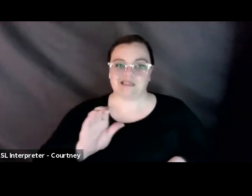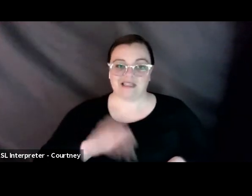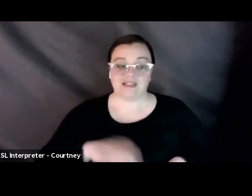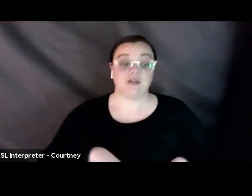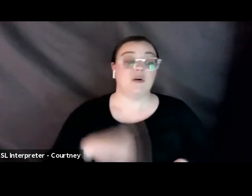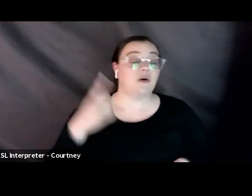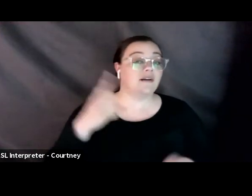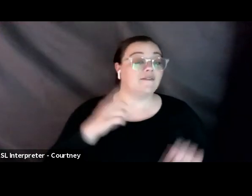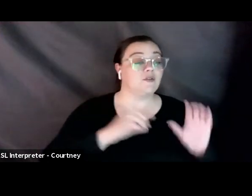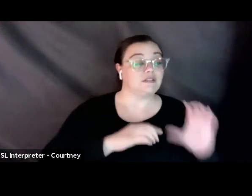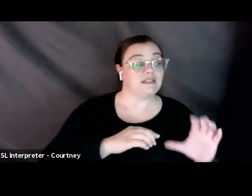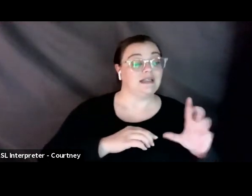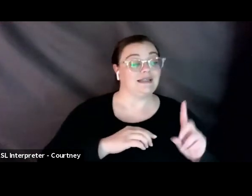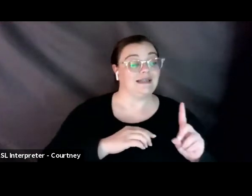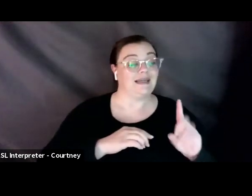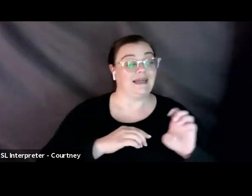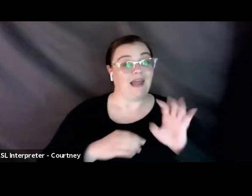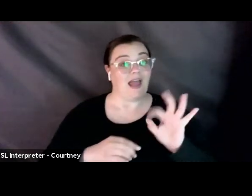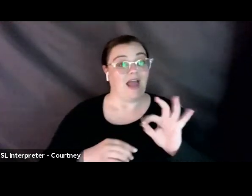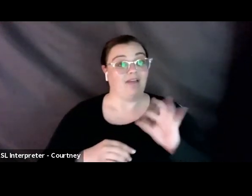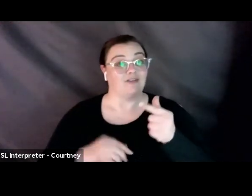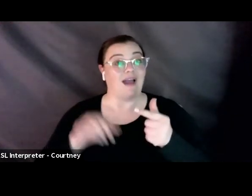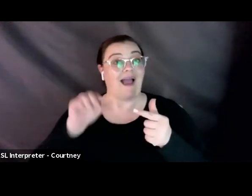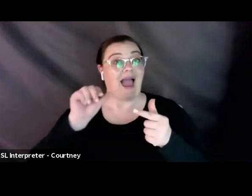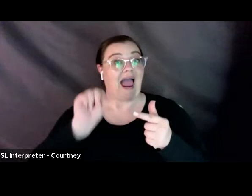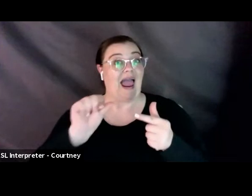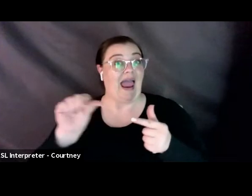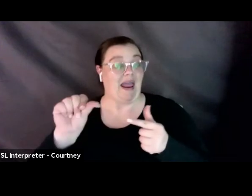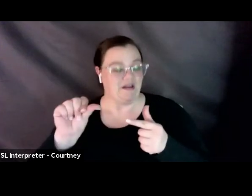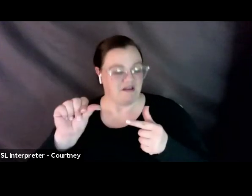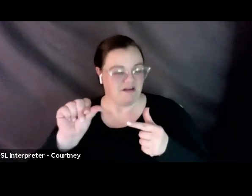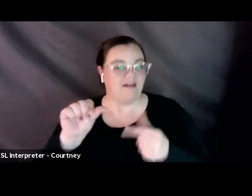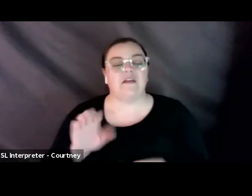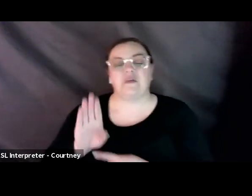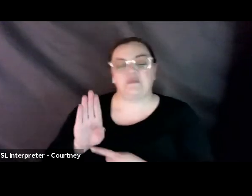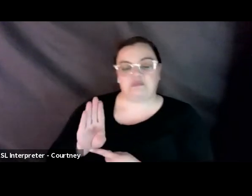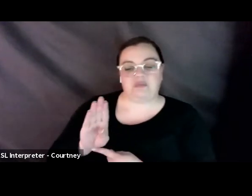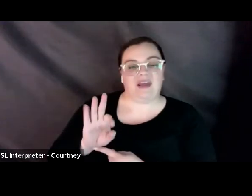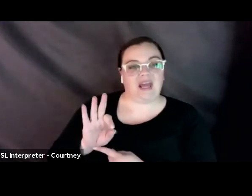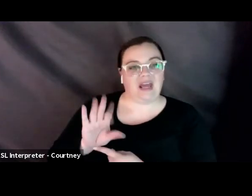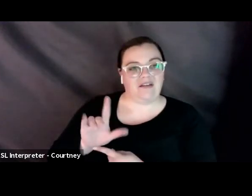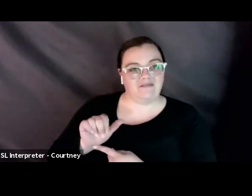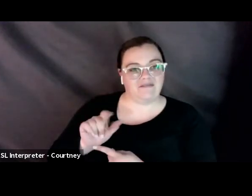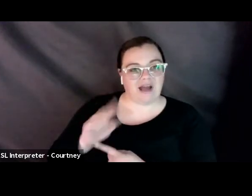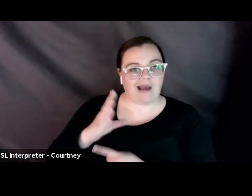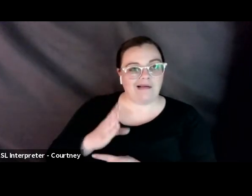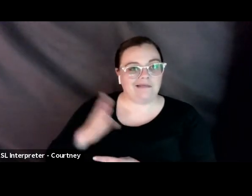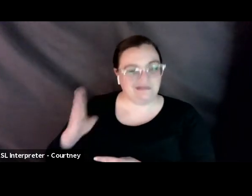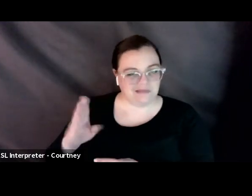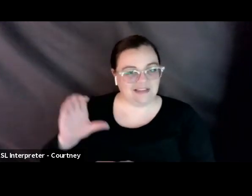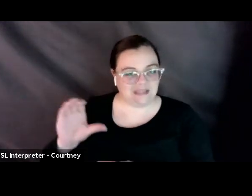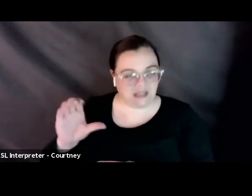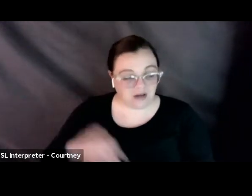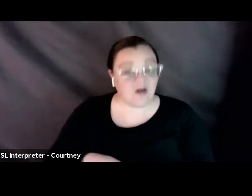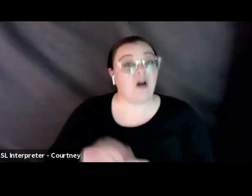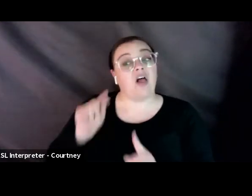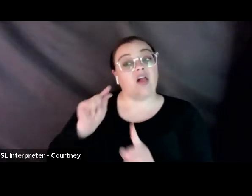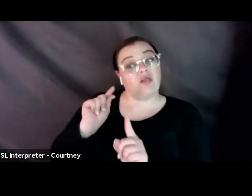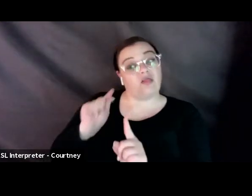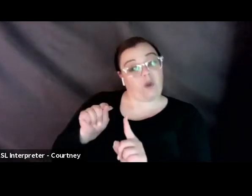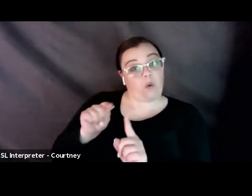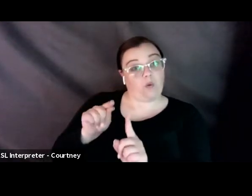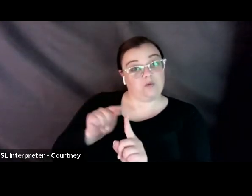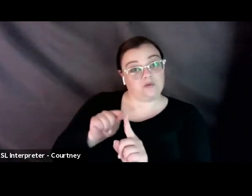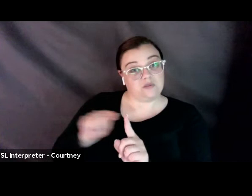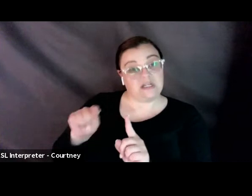G, A, B flat, B, C. Those are the notes that either your voice is going to want to break